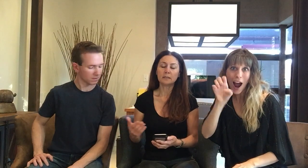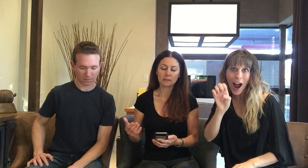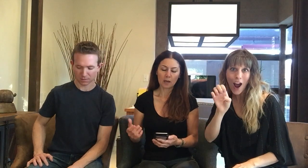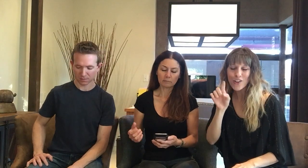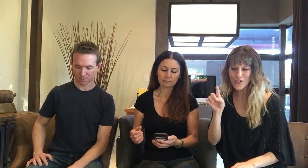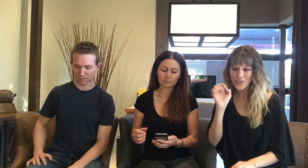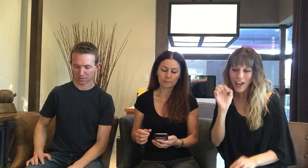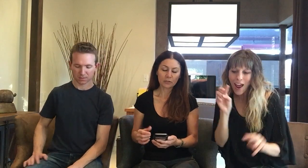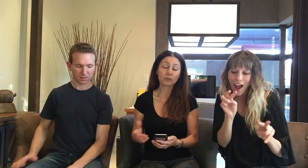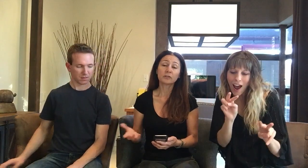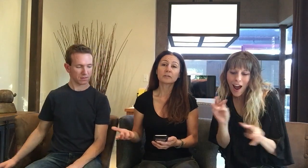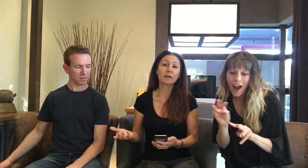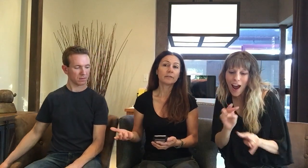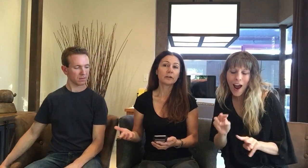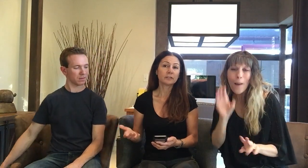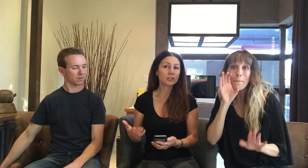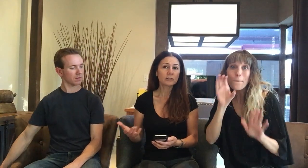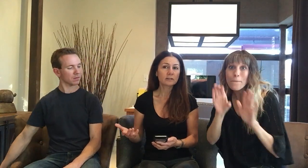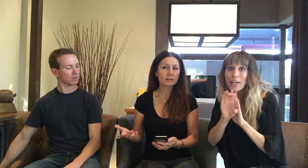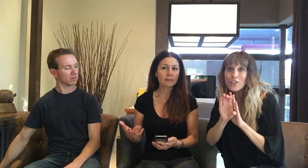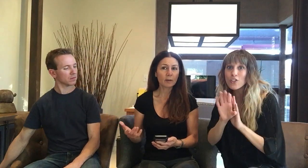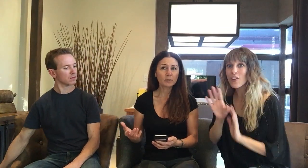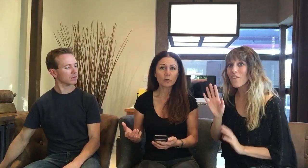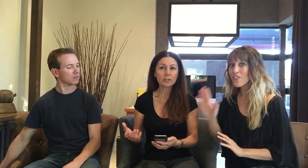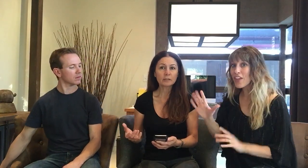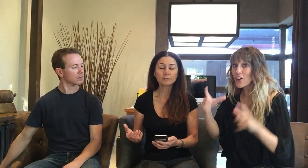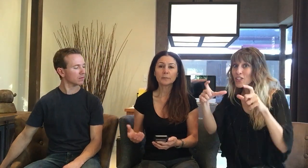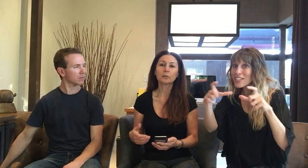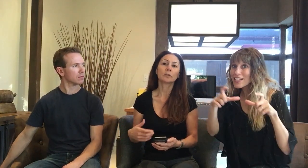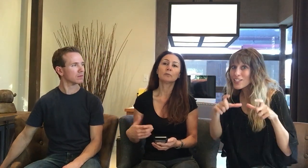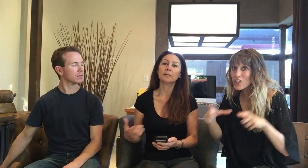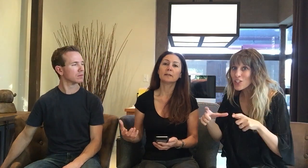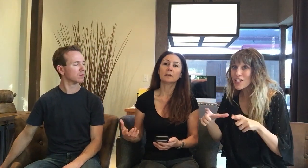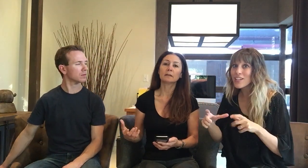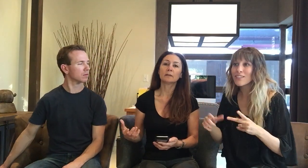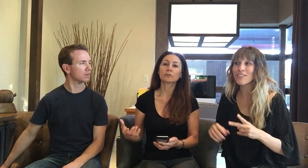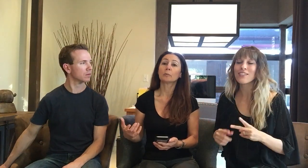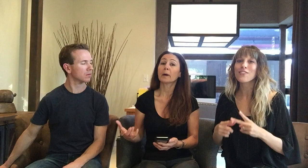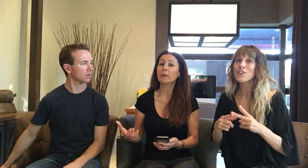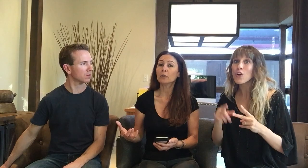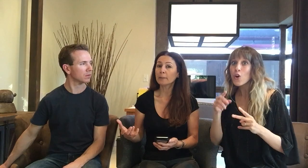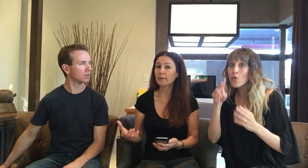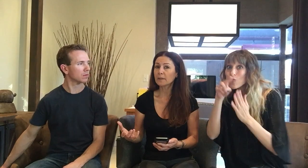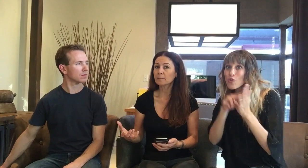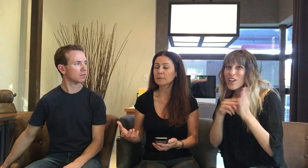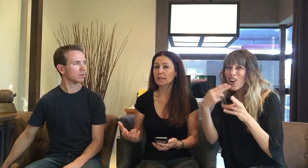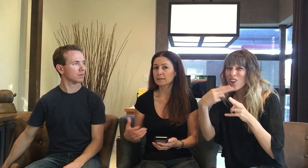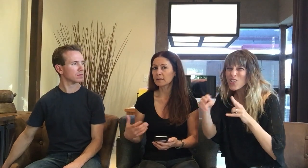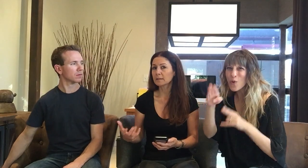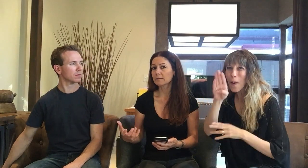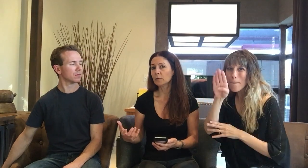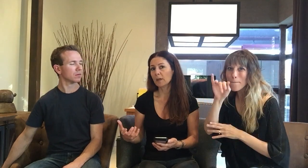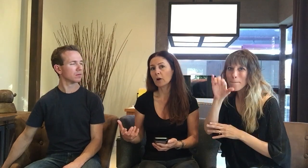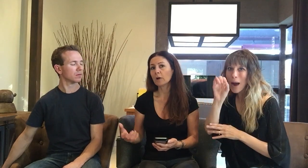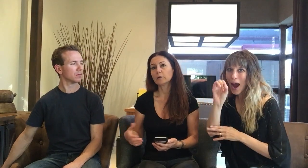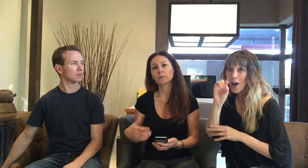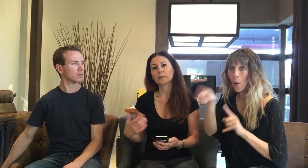see pictures of their dishes that they've uploaded. You can read a short bio about them to get a sense of who they are and what